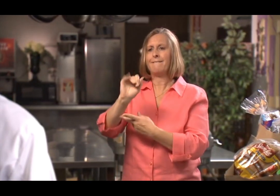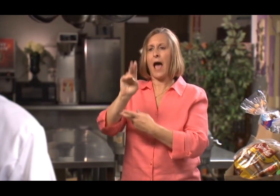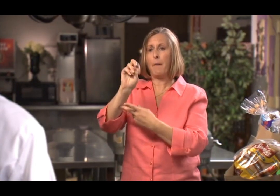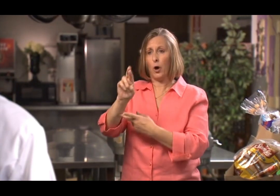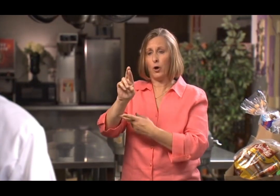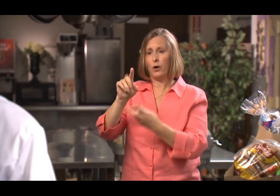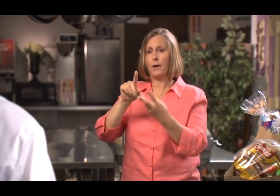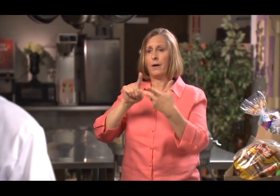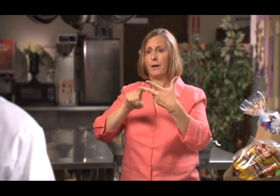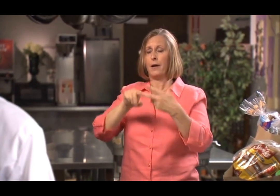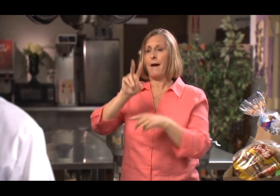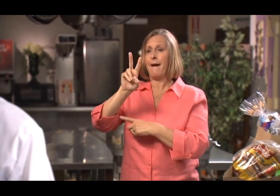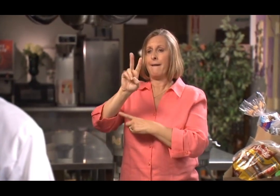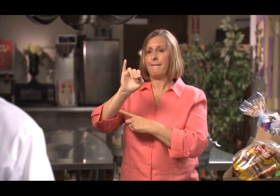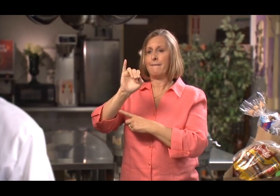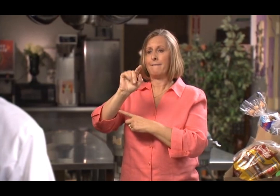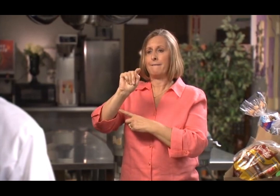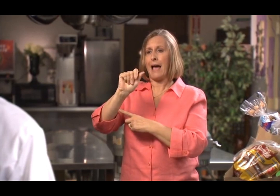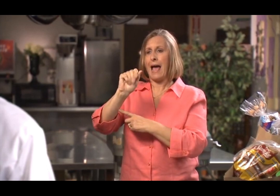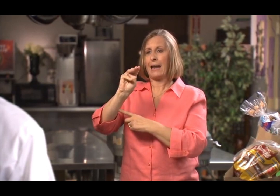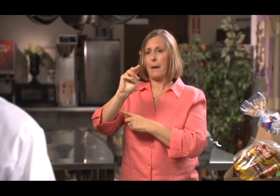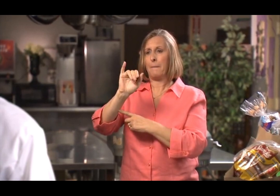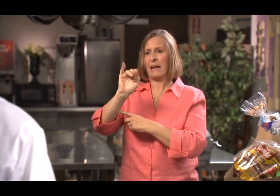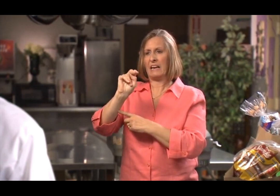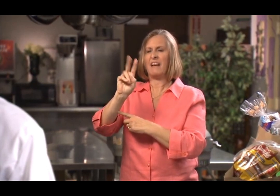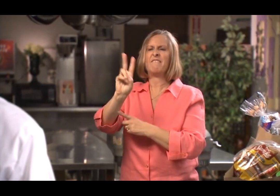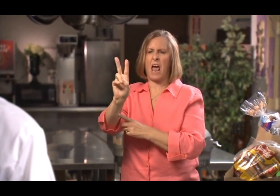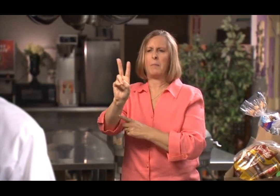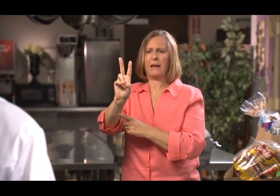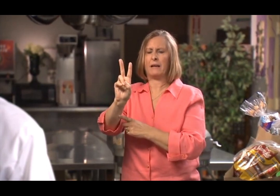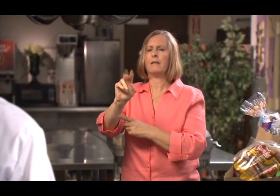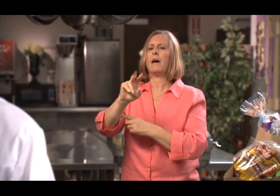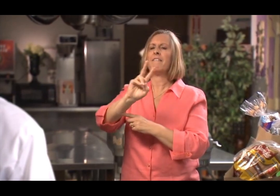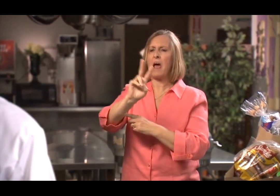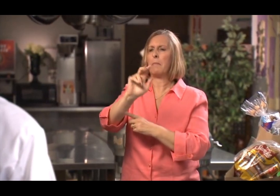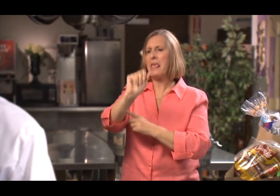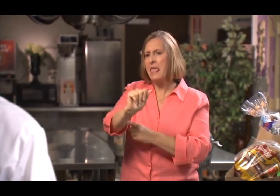fiber, vitamins A and C,